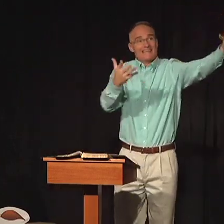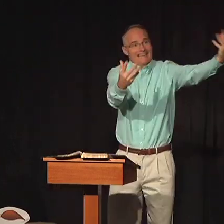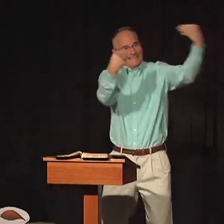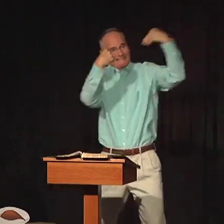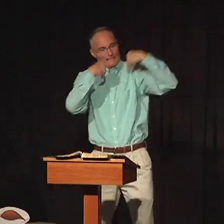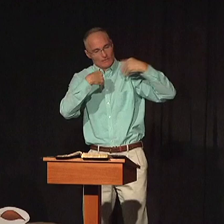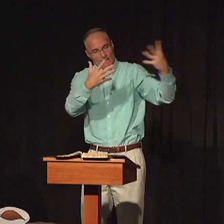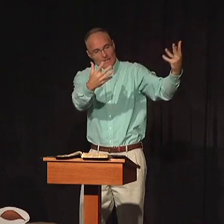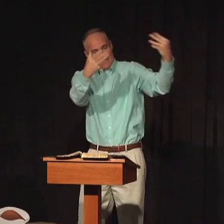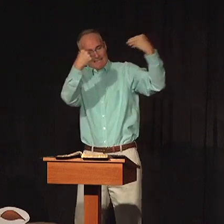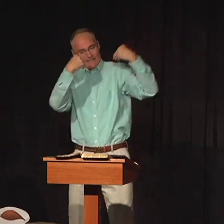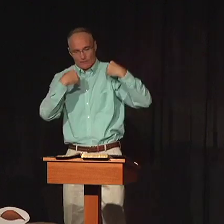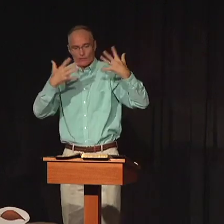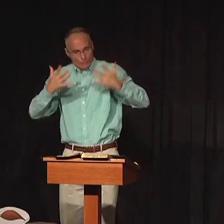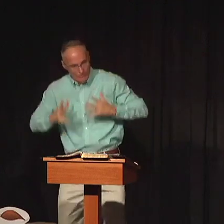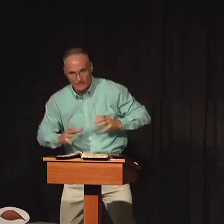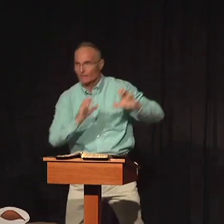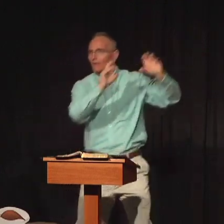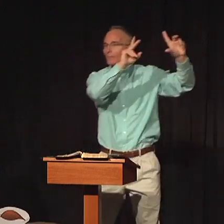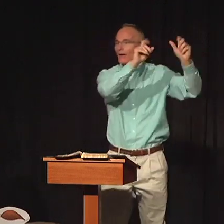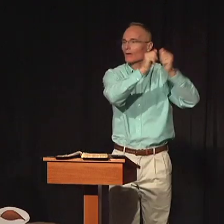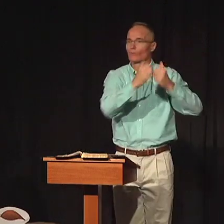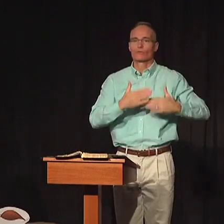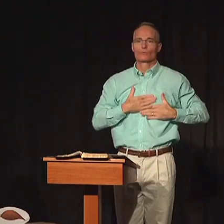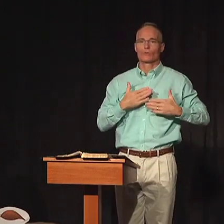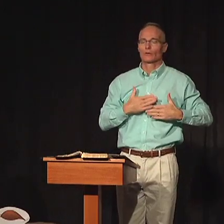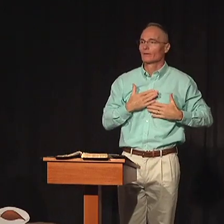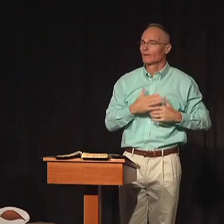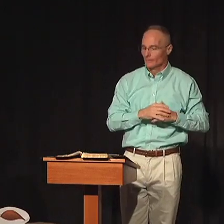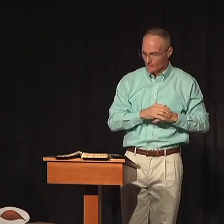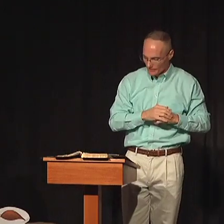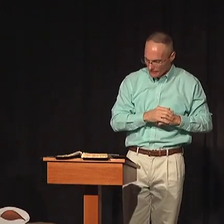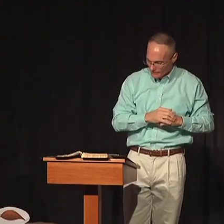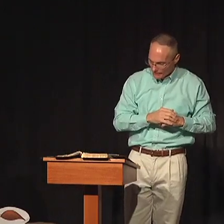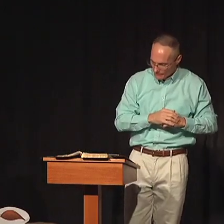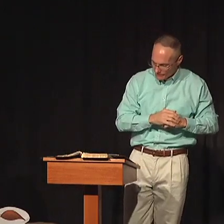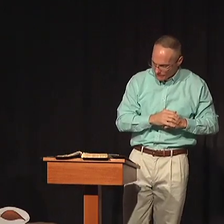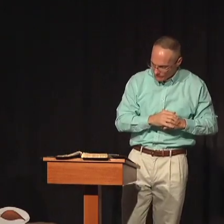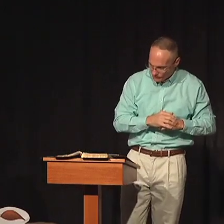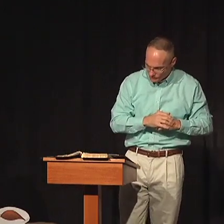already belongs to Him. He has given us all of this stuff, and you're giving it back with joy.